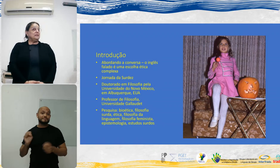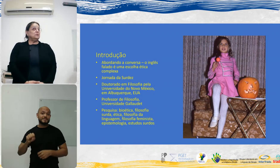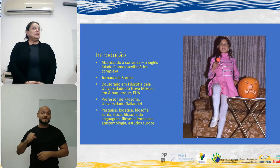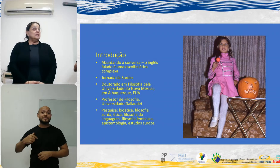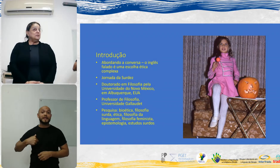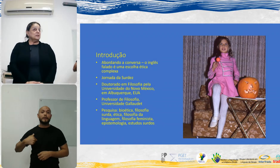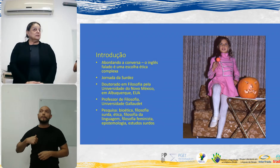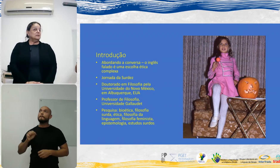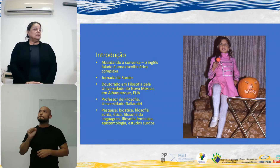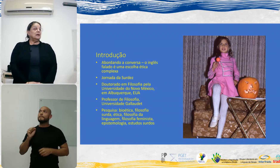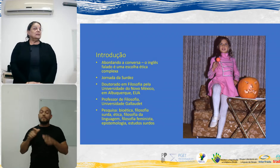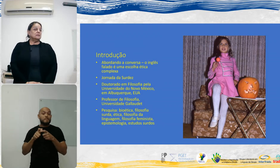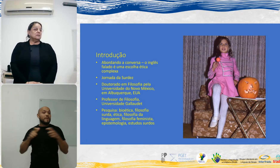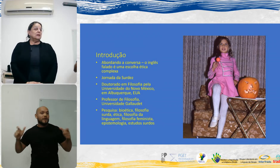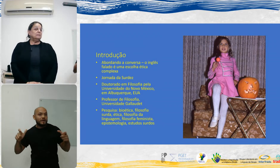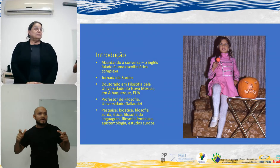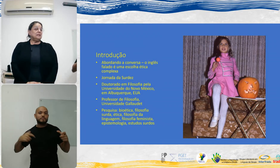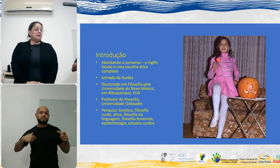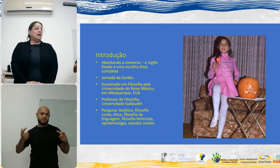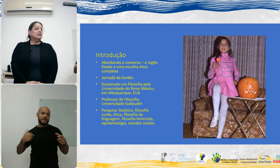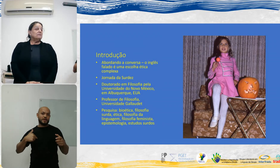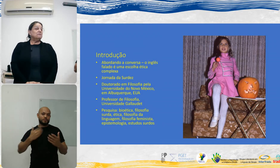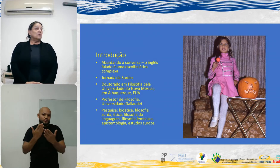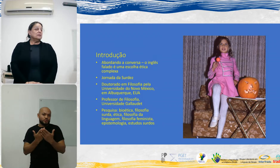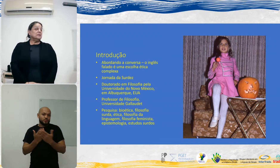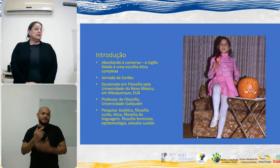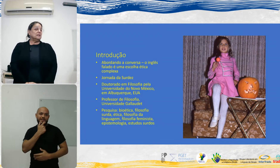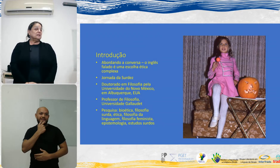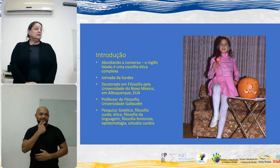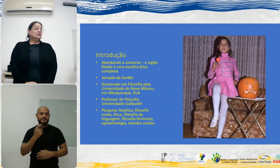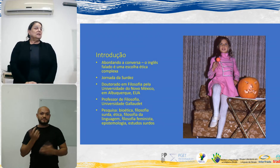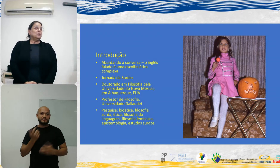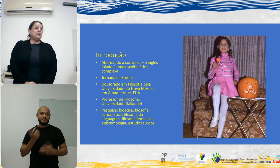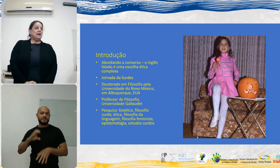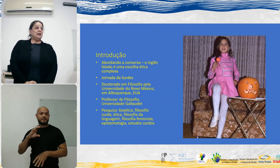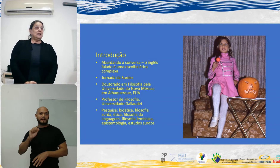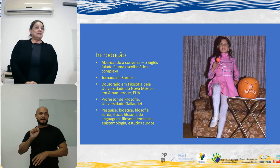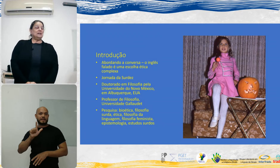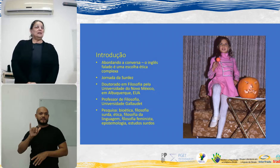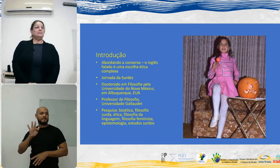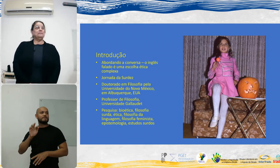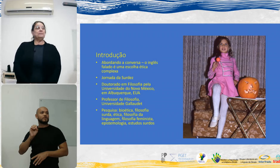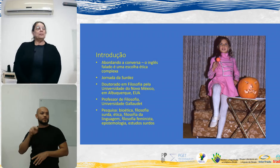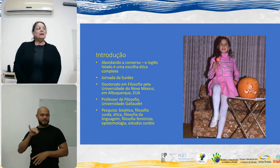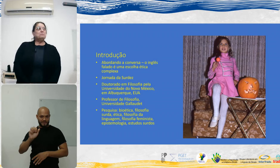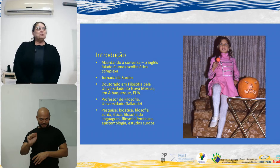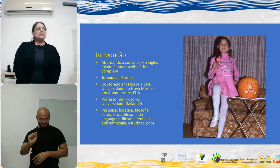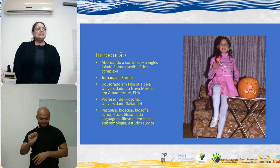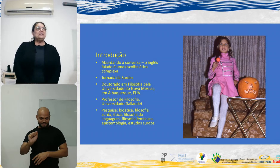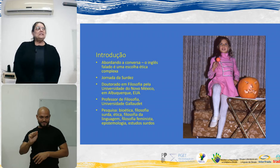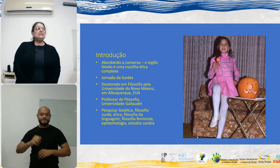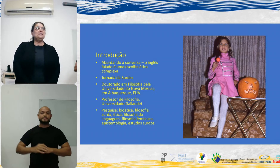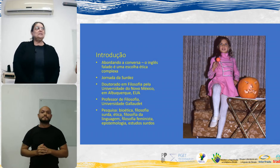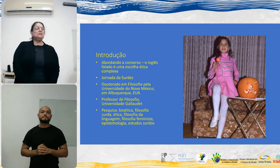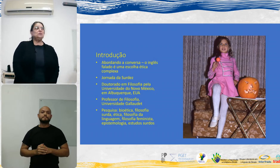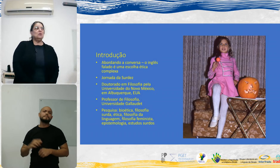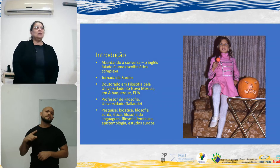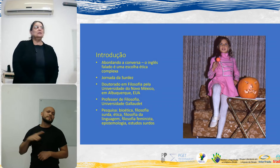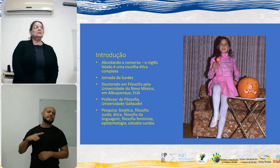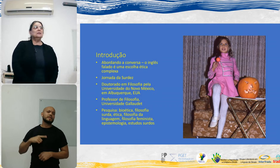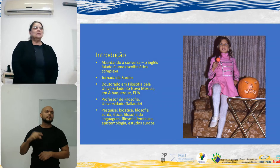mainstream education. At the time in California, we had